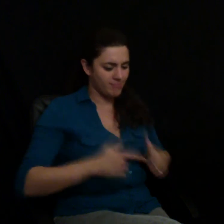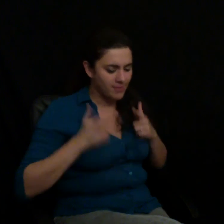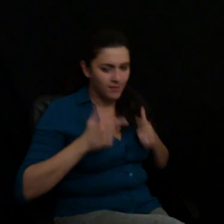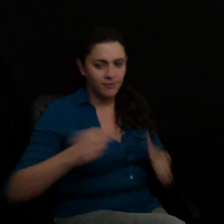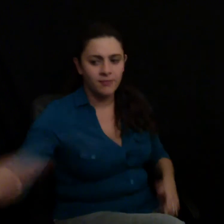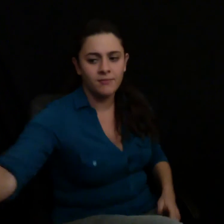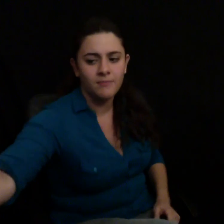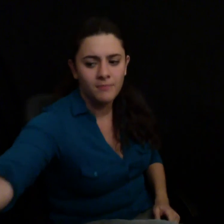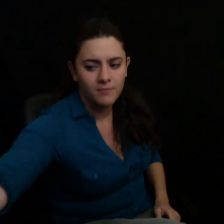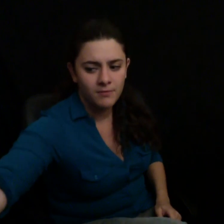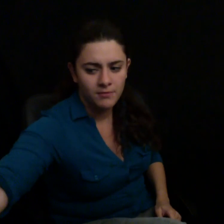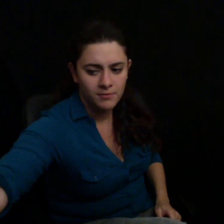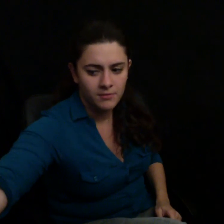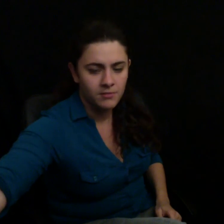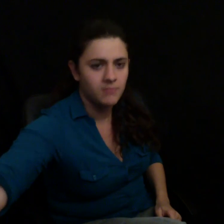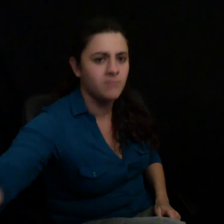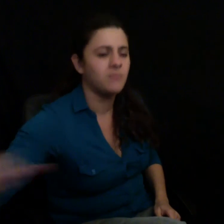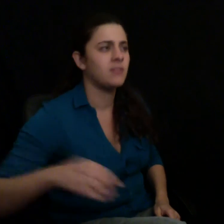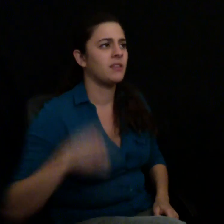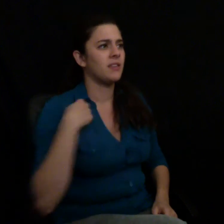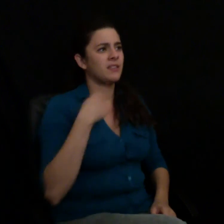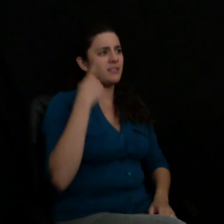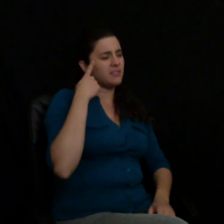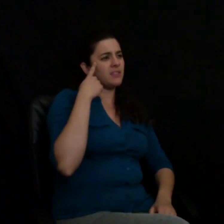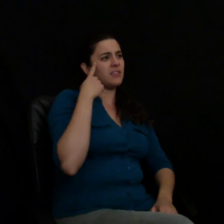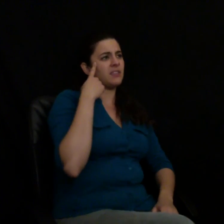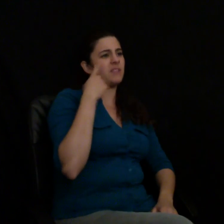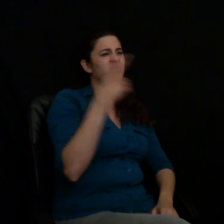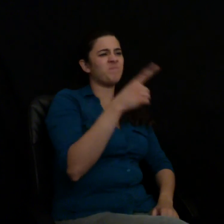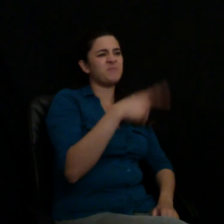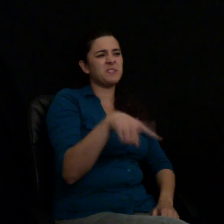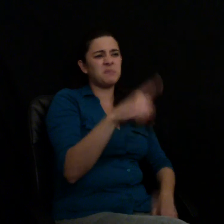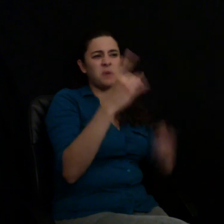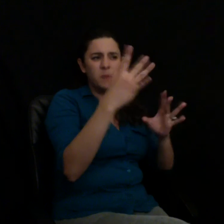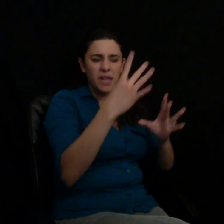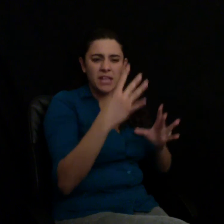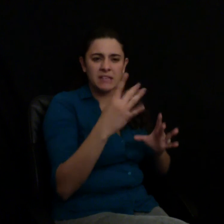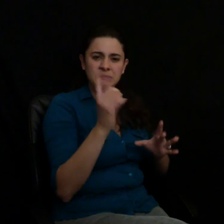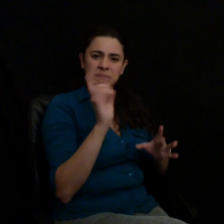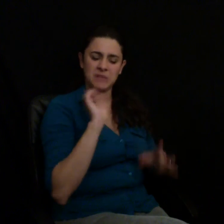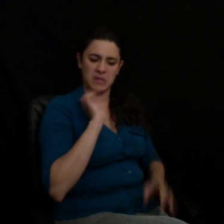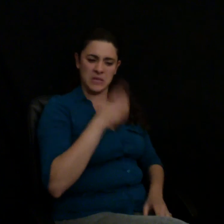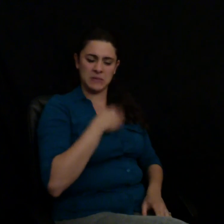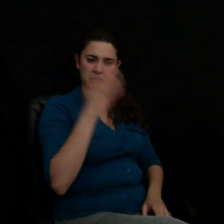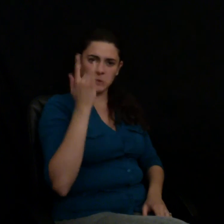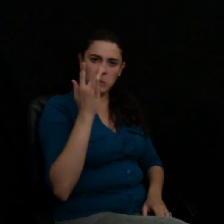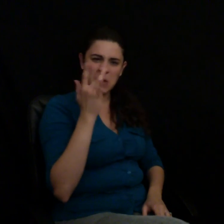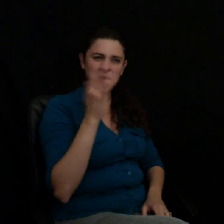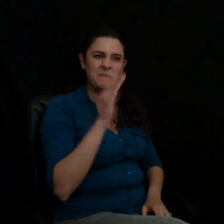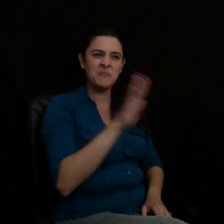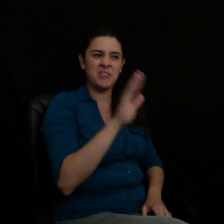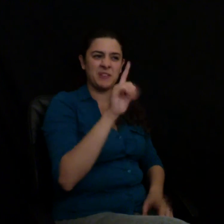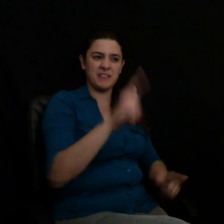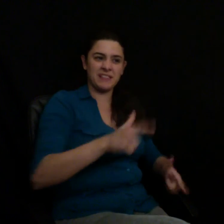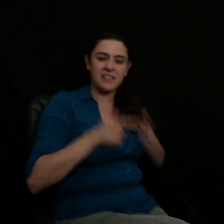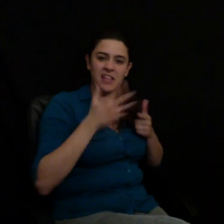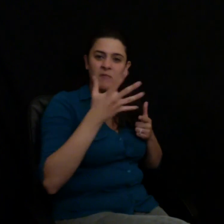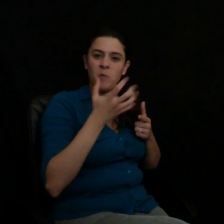justify their own positions in life. And I think that, you know, in a way, the vagabond lifestyle just